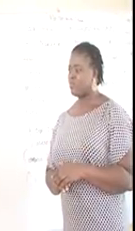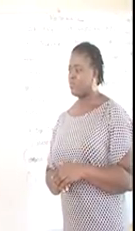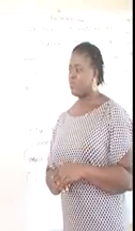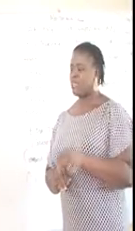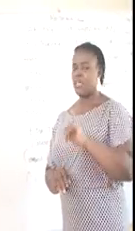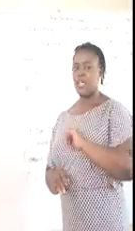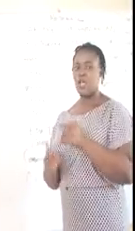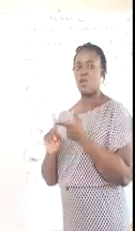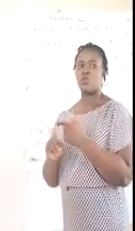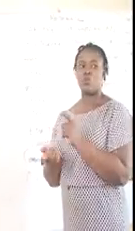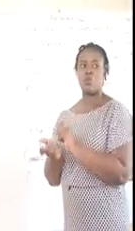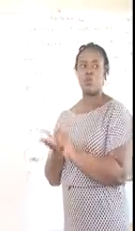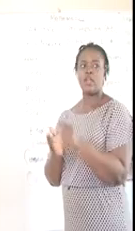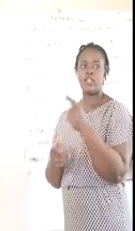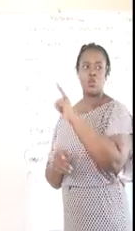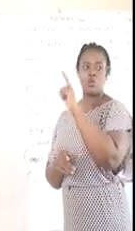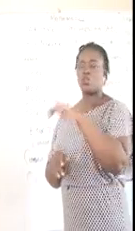I want to write the question on the board.